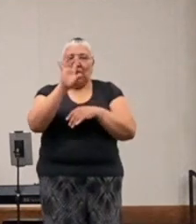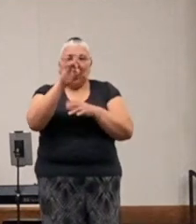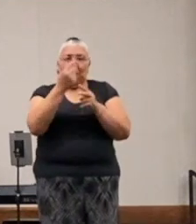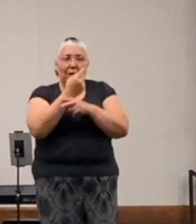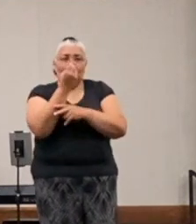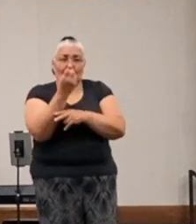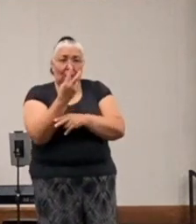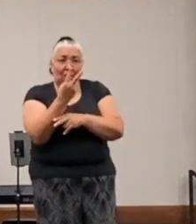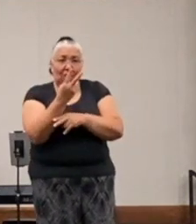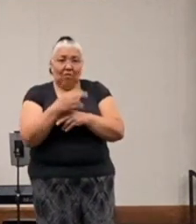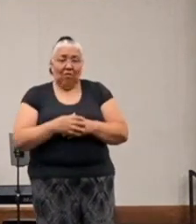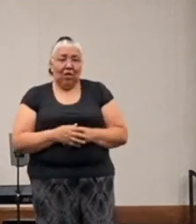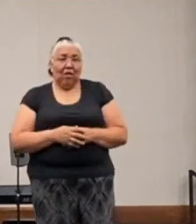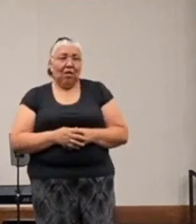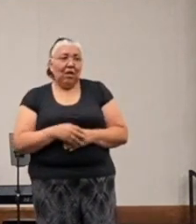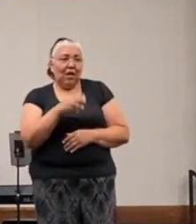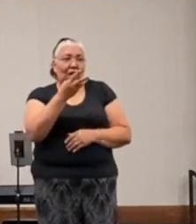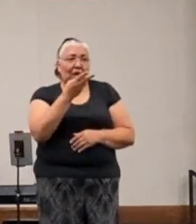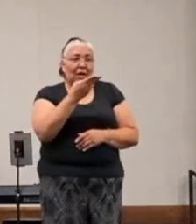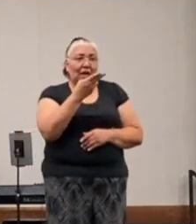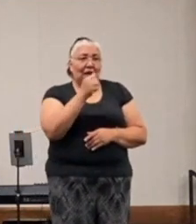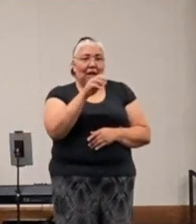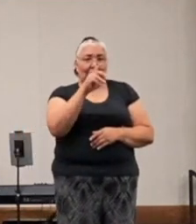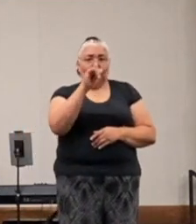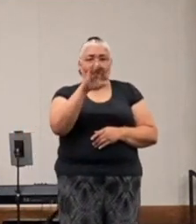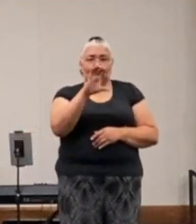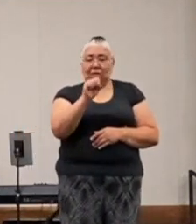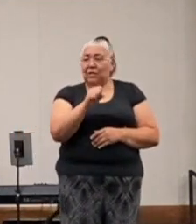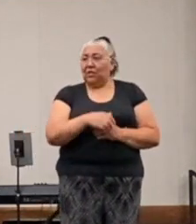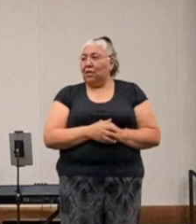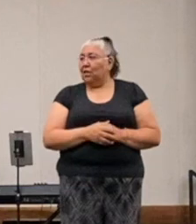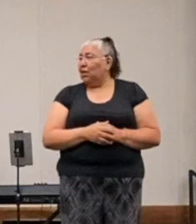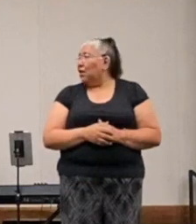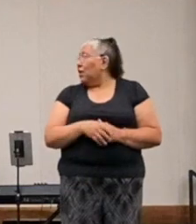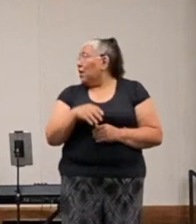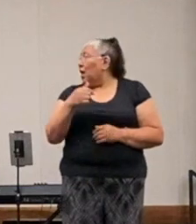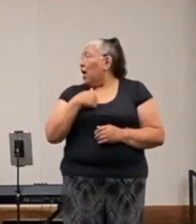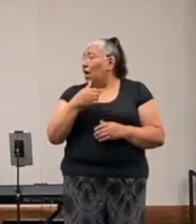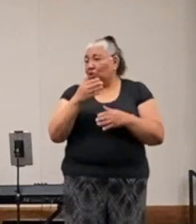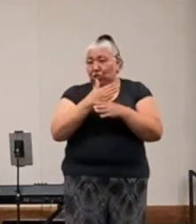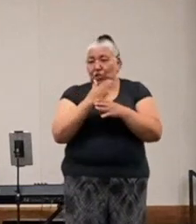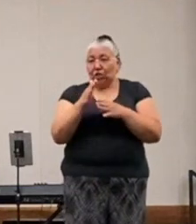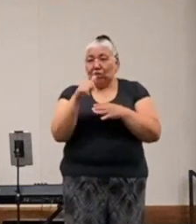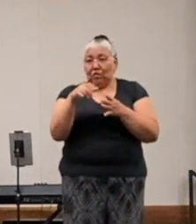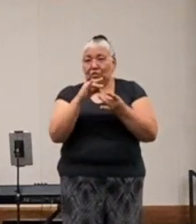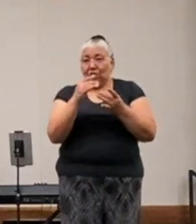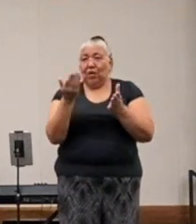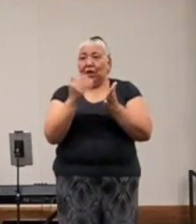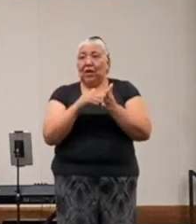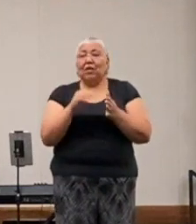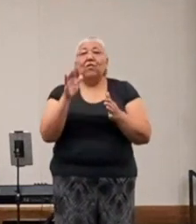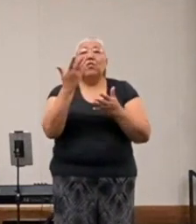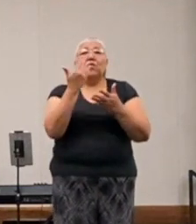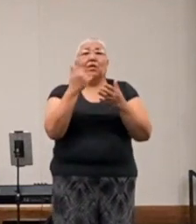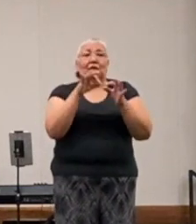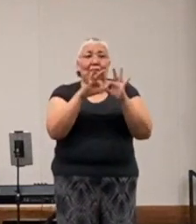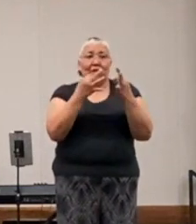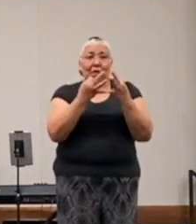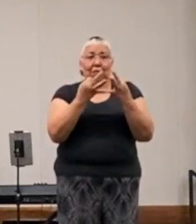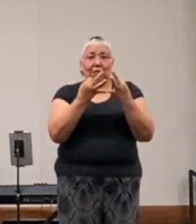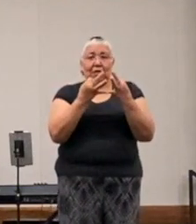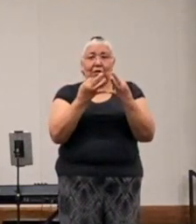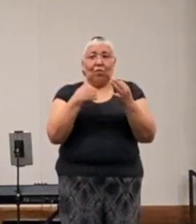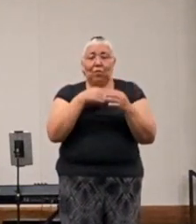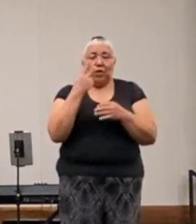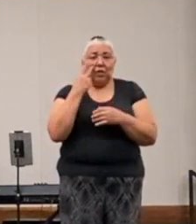8x12. Hammocks. I shared this story and I'll share it again. There was a family that was